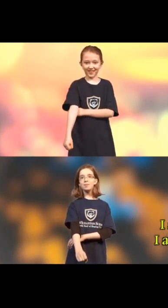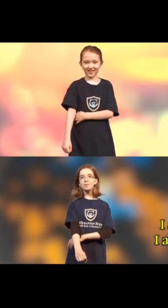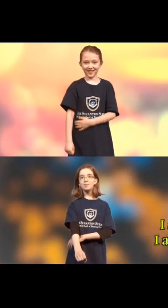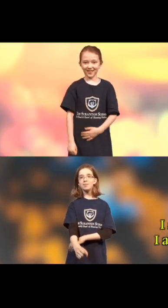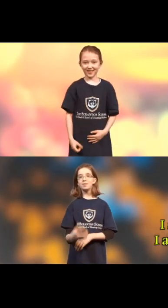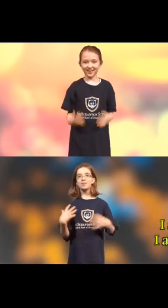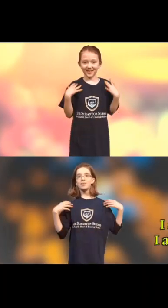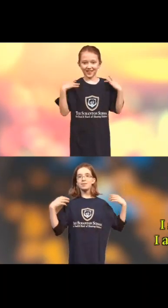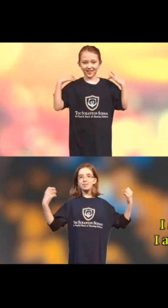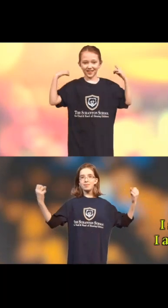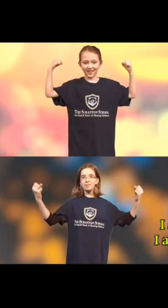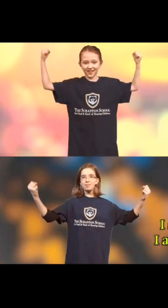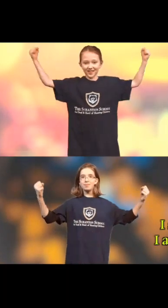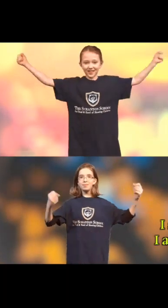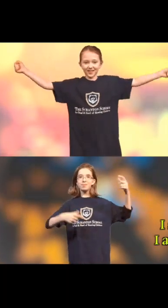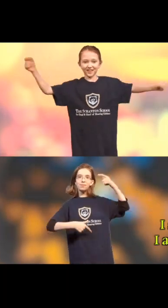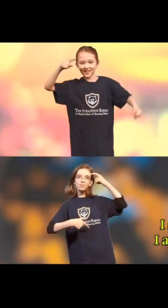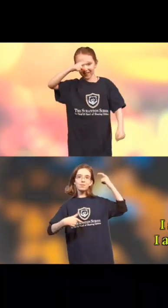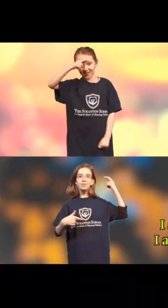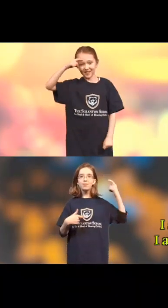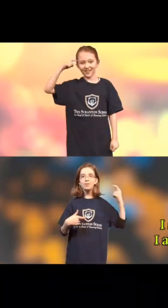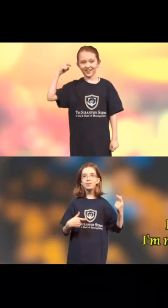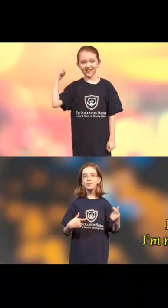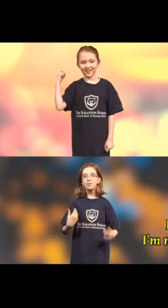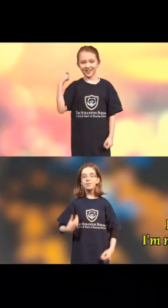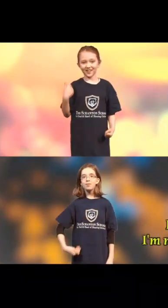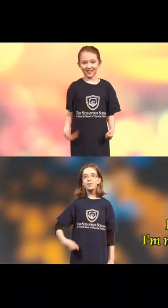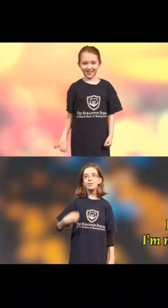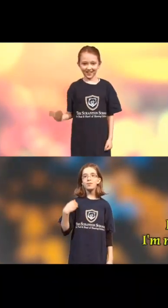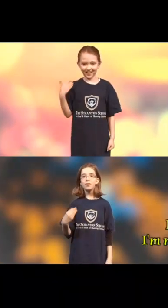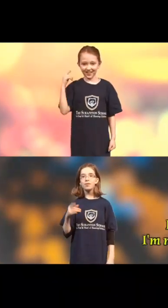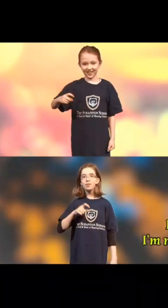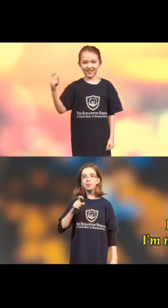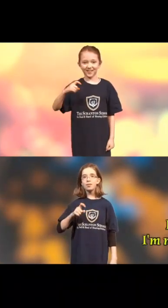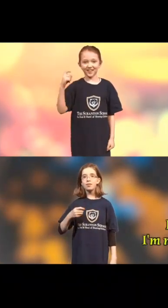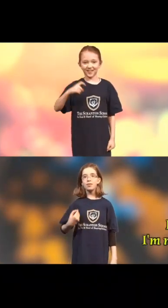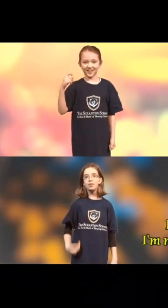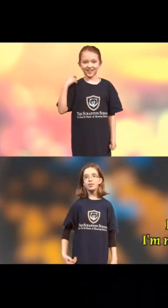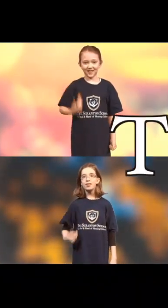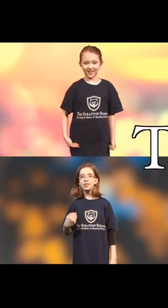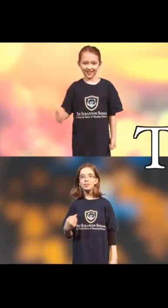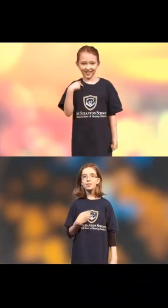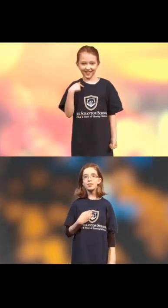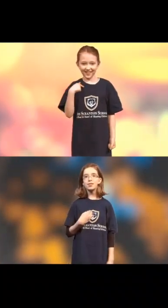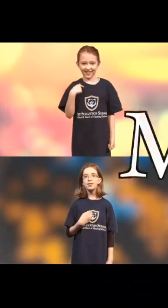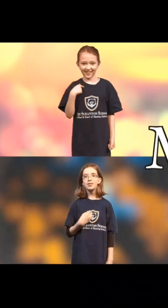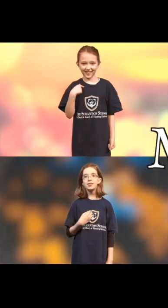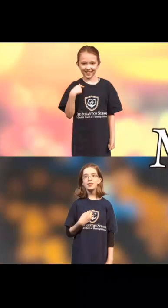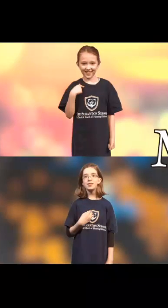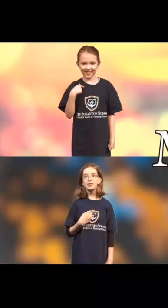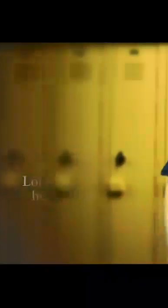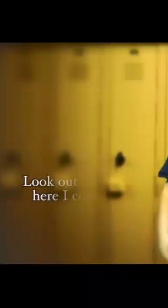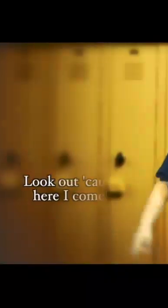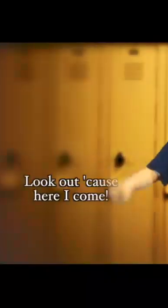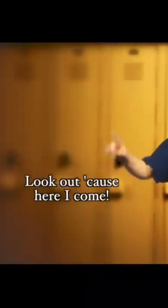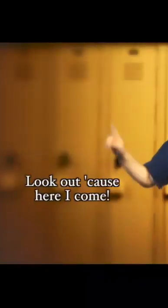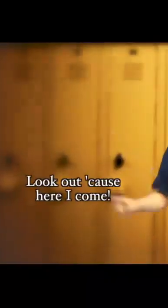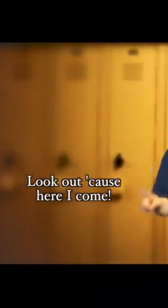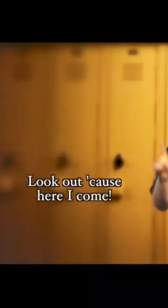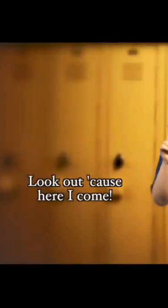out. I am brave, I am bruised, I am who I'm meant to be. This is me. Look out, 'cause here I